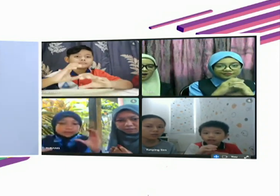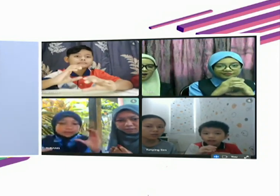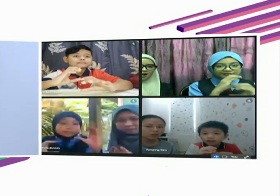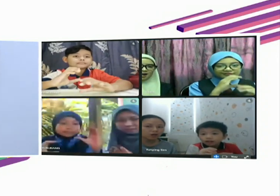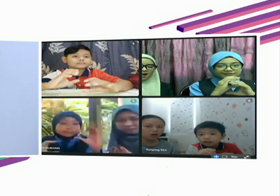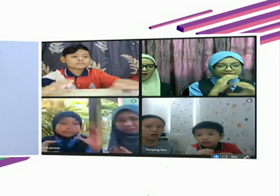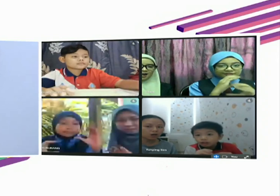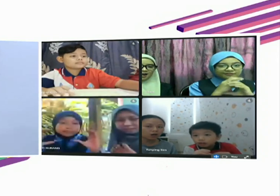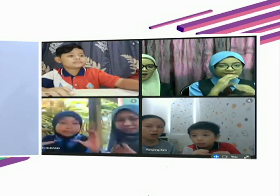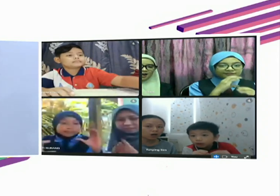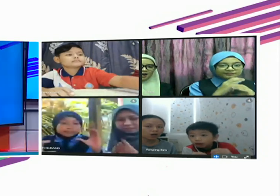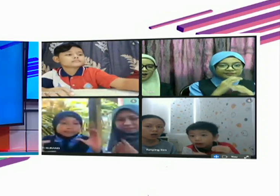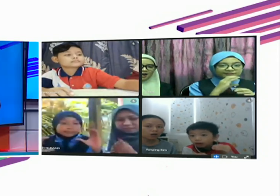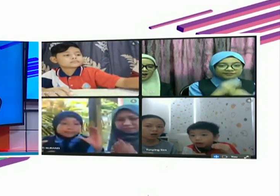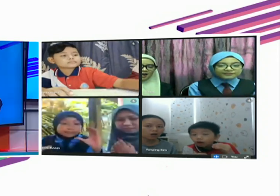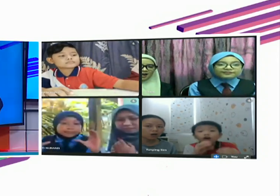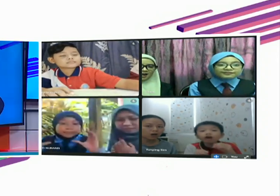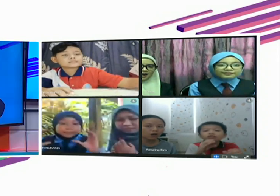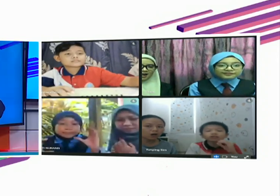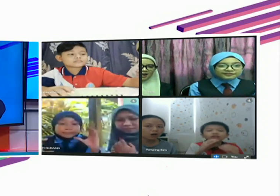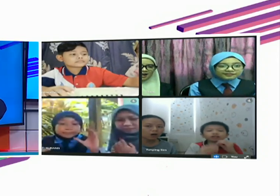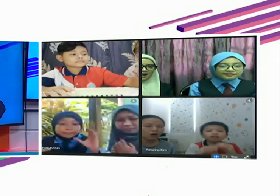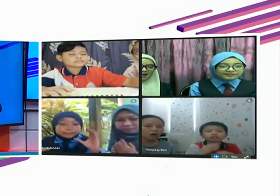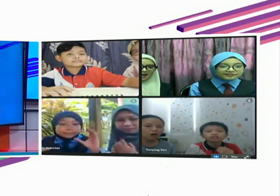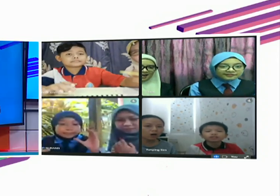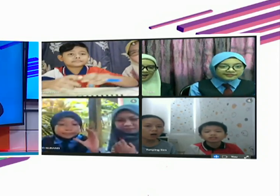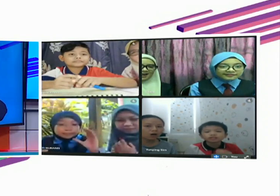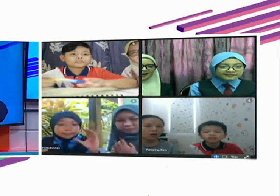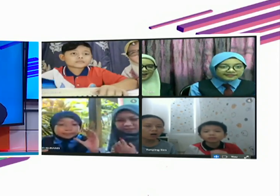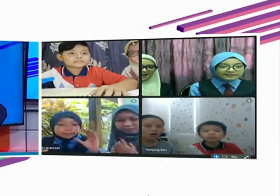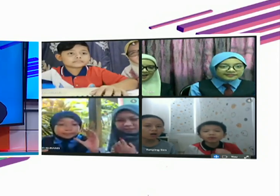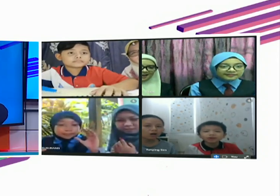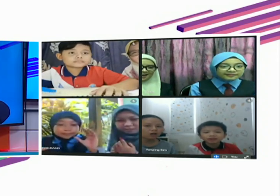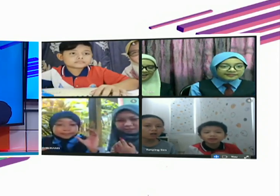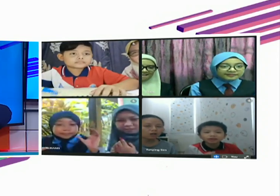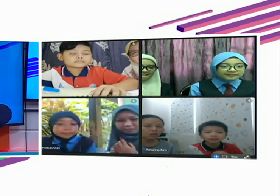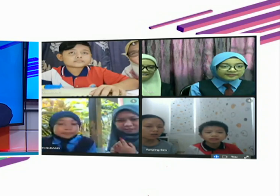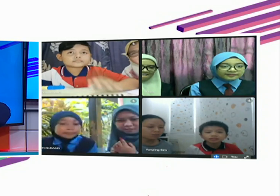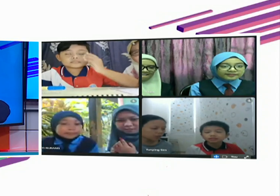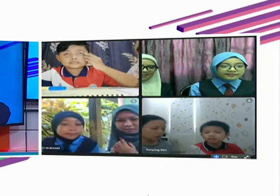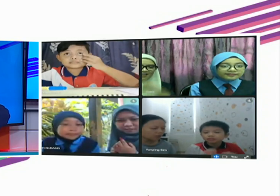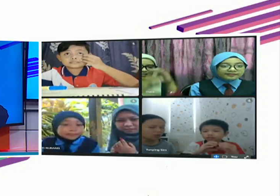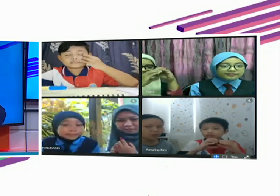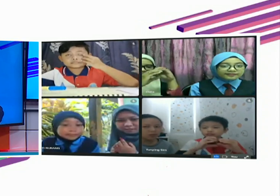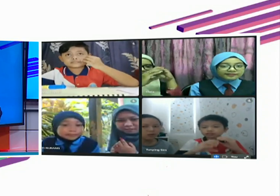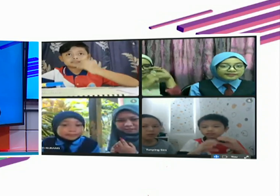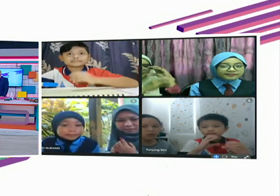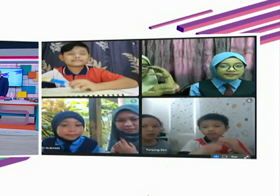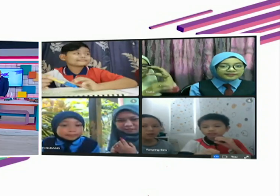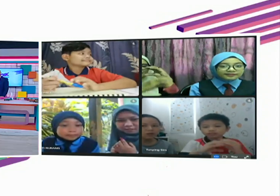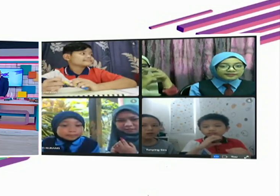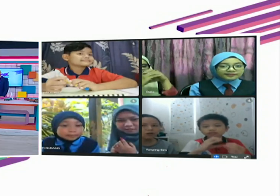Yeah, I see Dahlia, Adam, Anis. What is the sign? All do the correct sign.